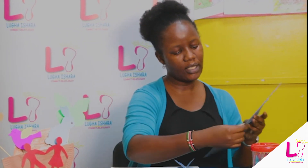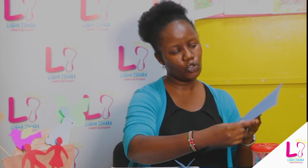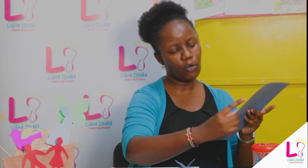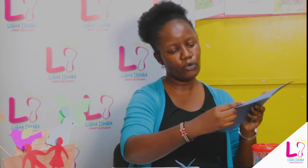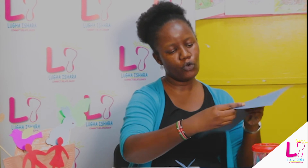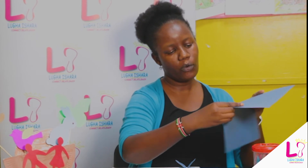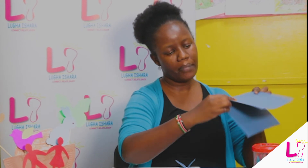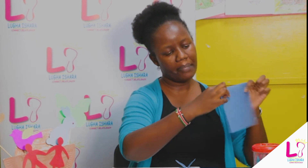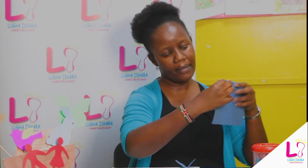your blue paper.